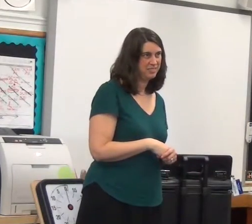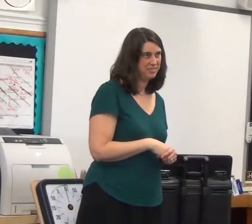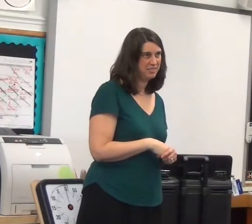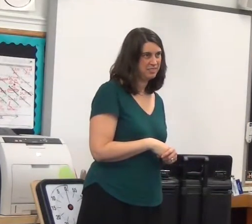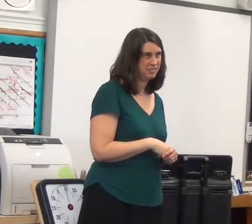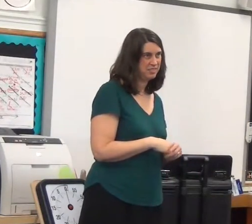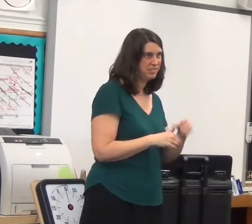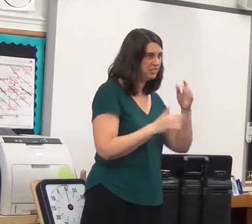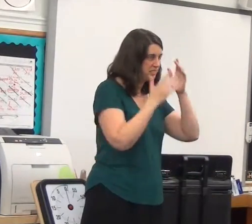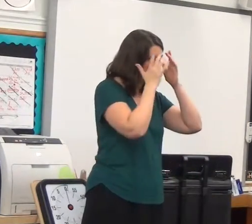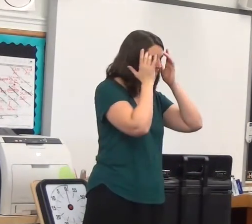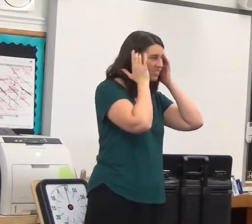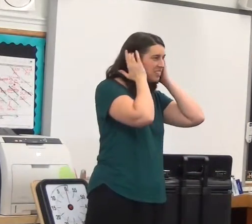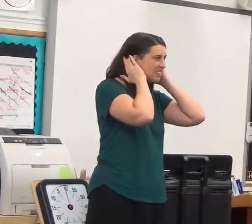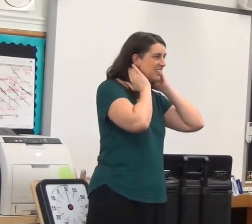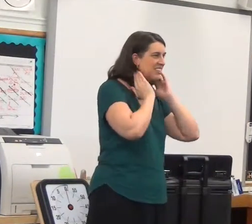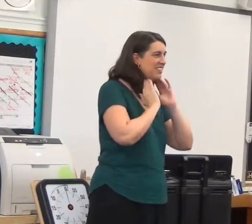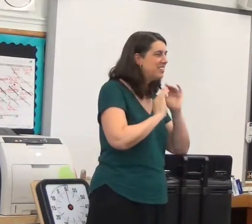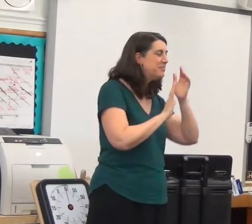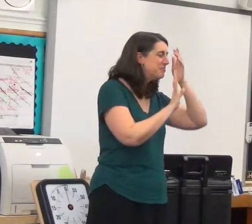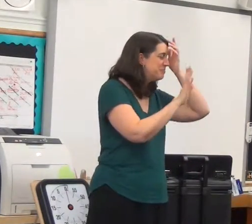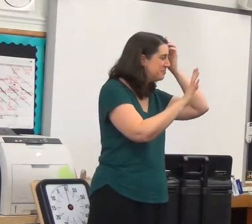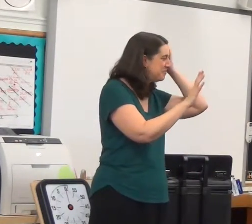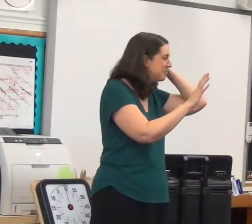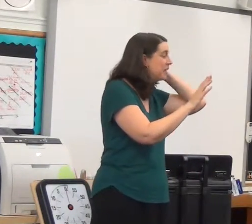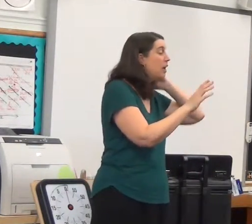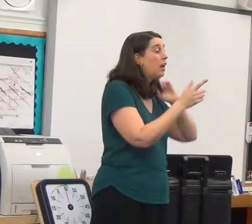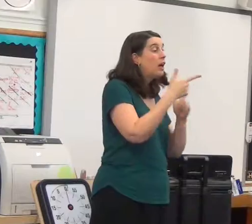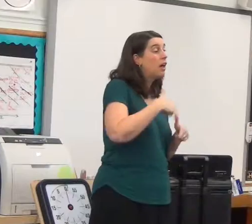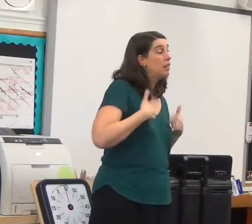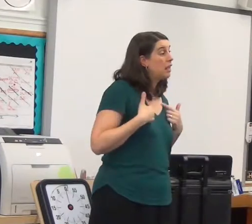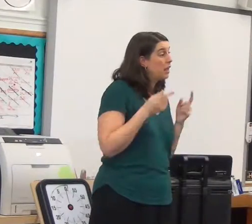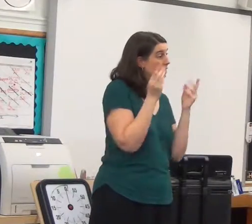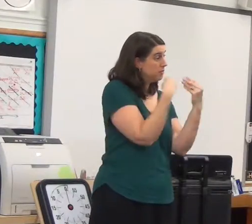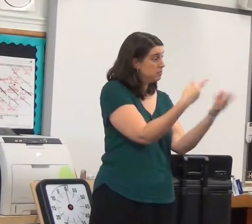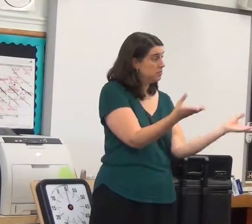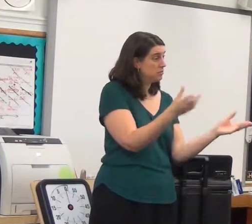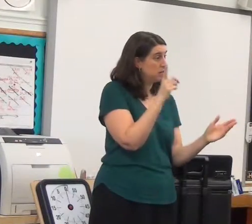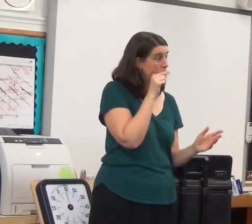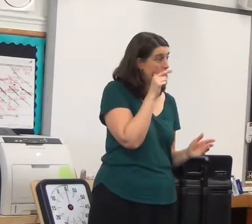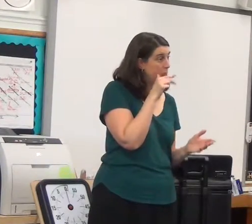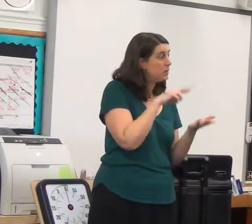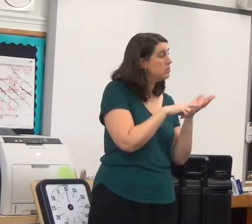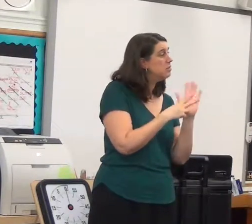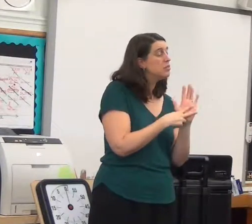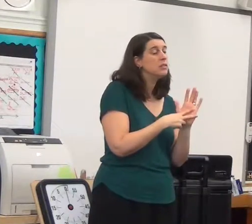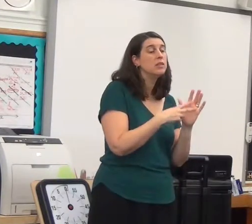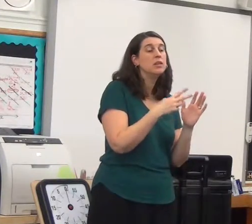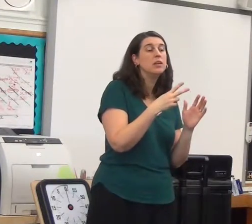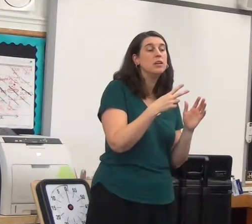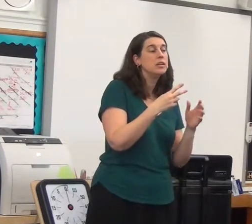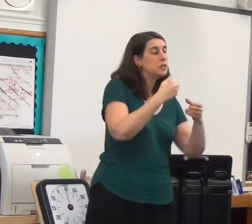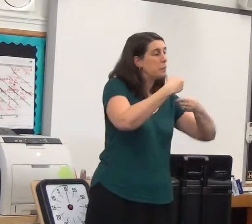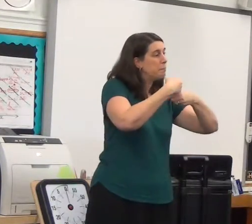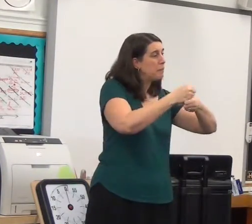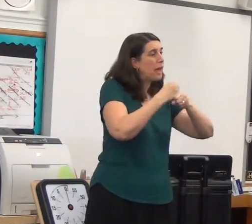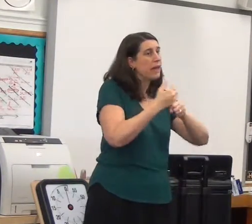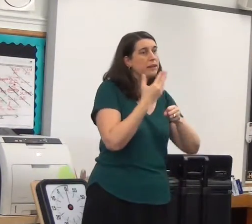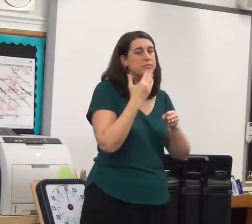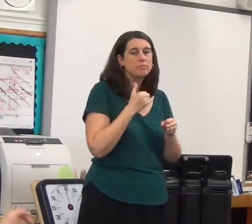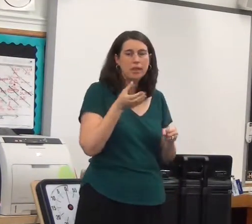Where do you find them? Seriously, no. When life gives us lemons, the saying goes, we make